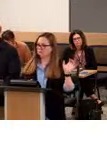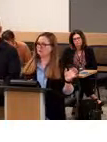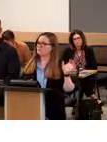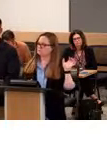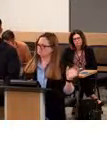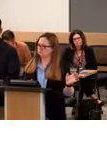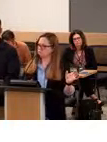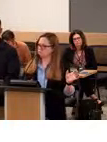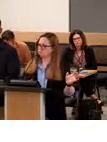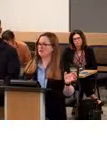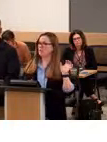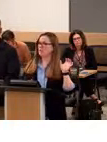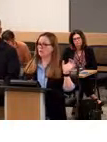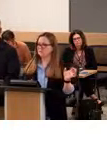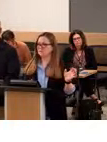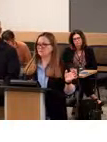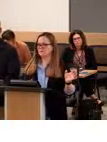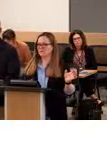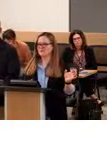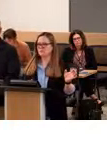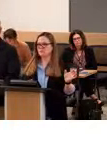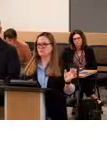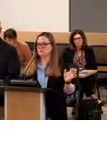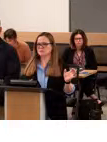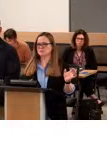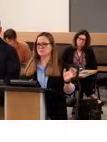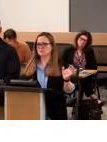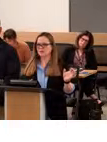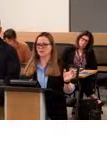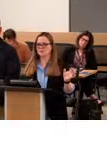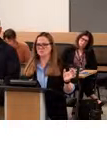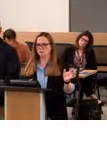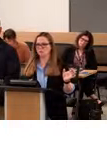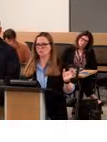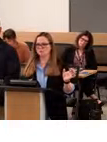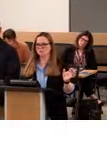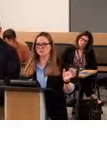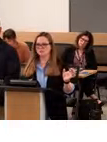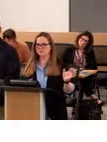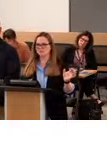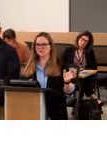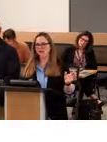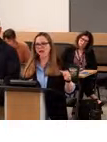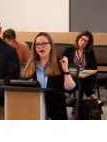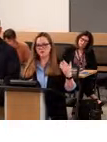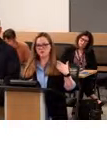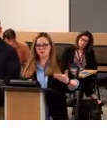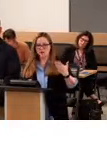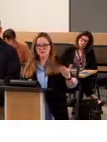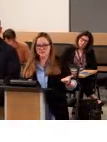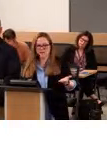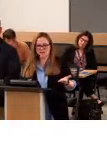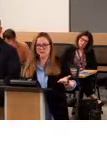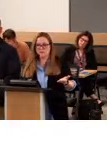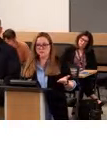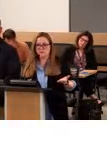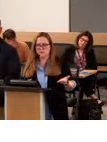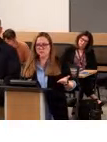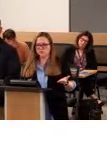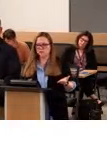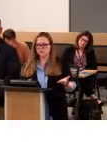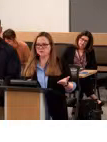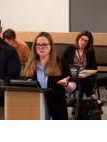amazing classroom teachers, what does it look like to be able to lead large and small group facilitation? How do I design learning